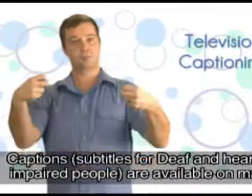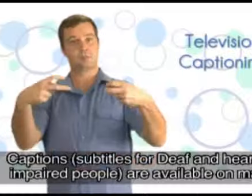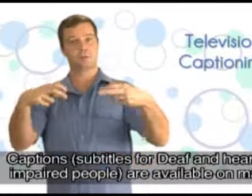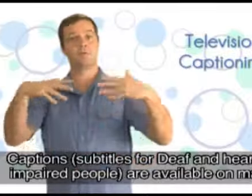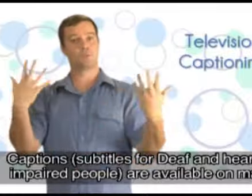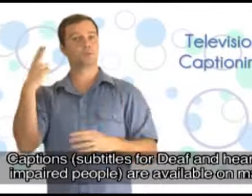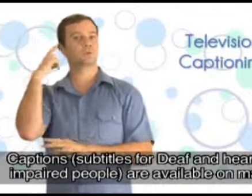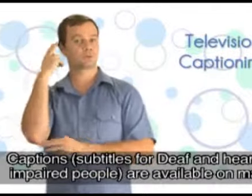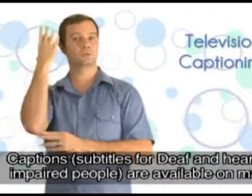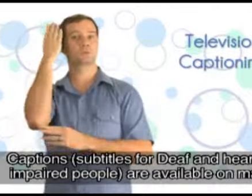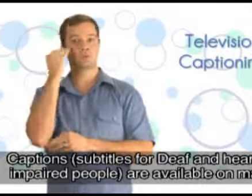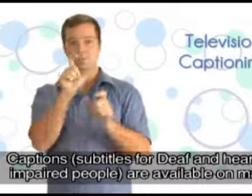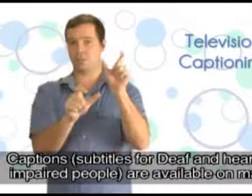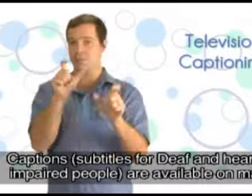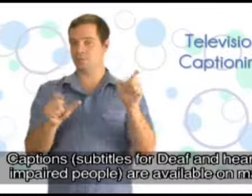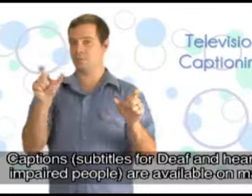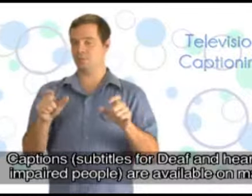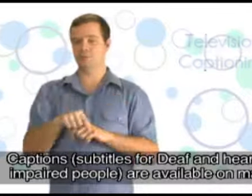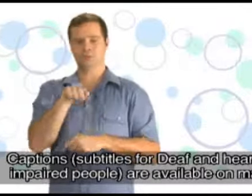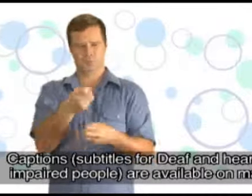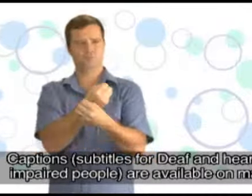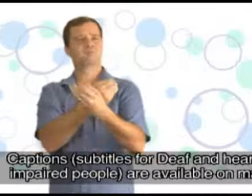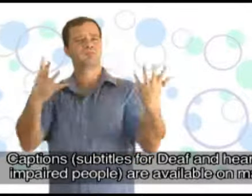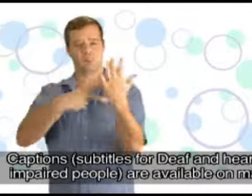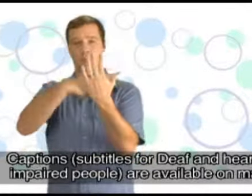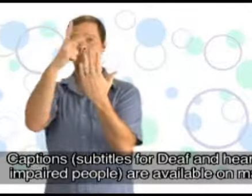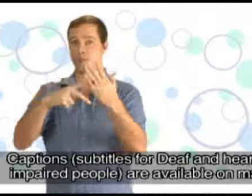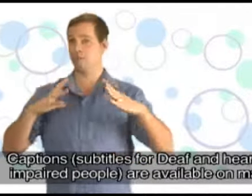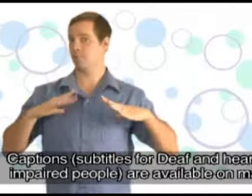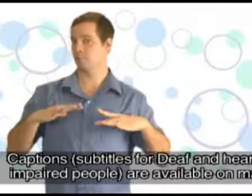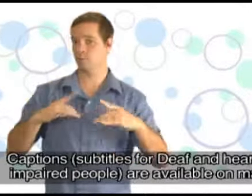Captions, subtitles for deaf and hearing impaired people, are available on many